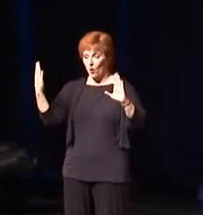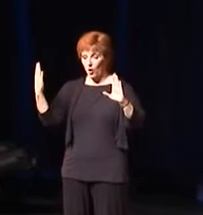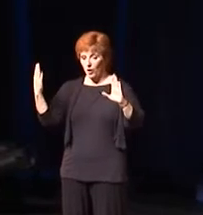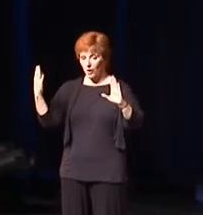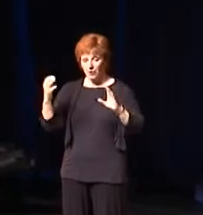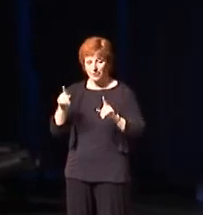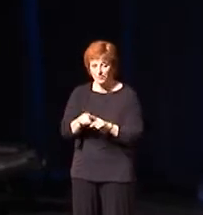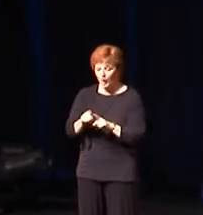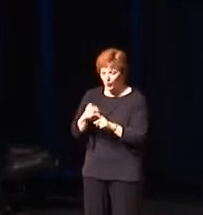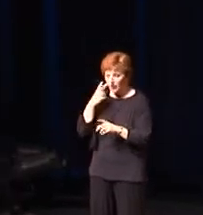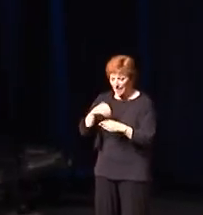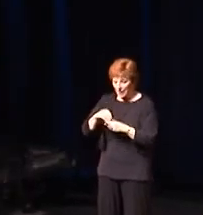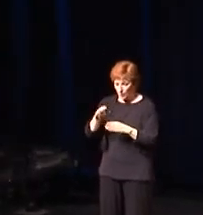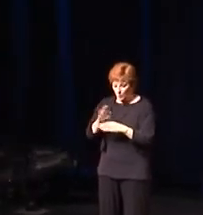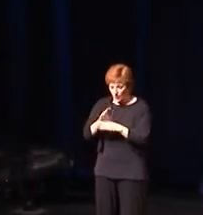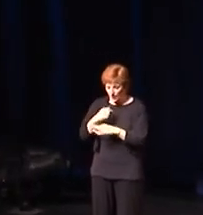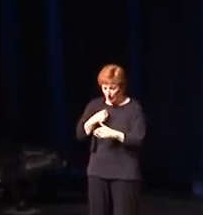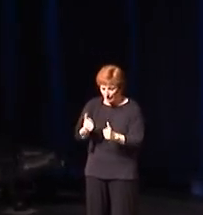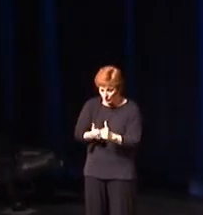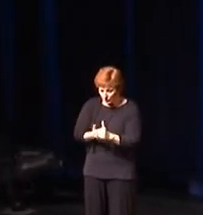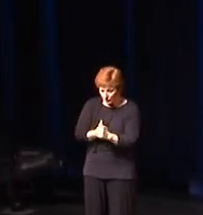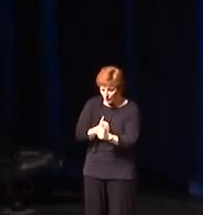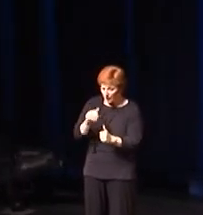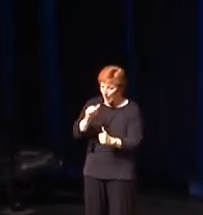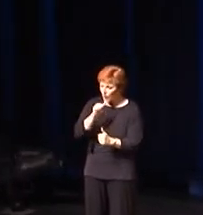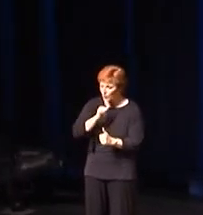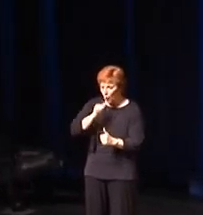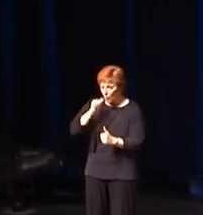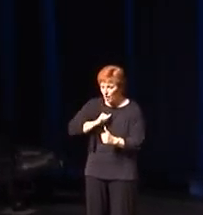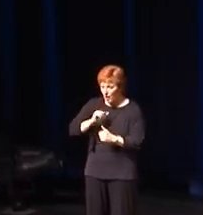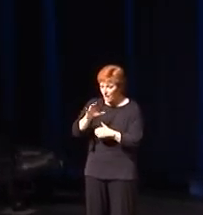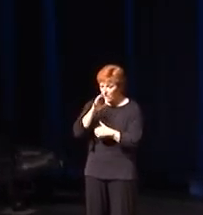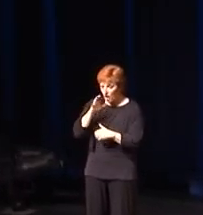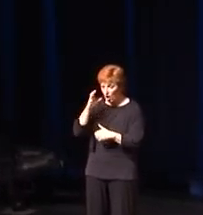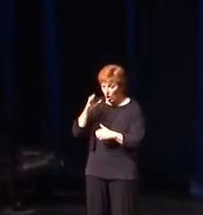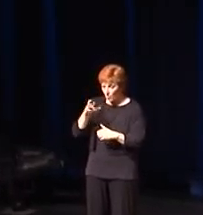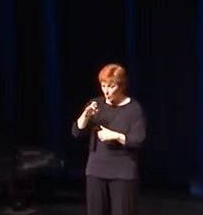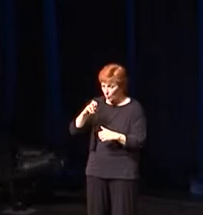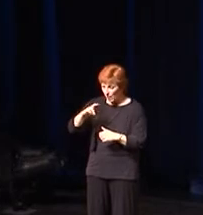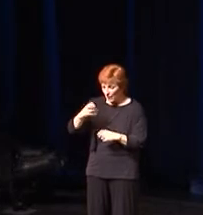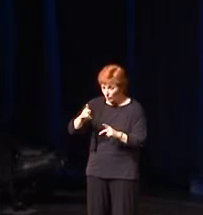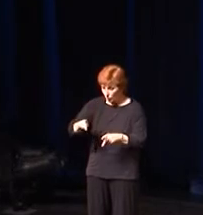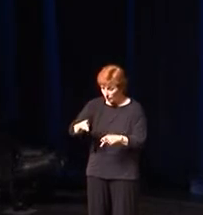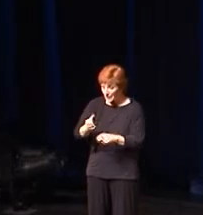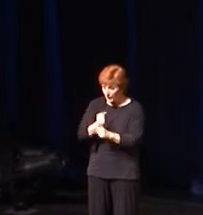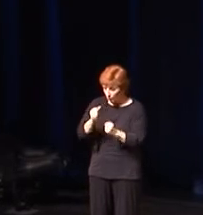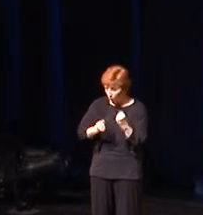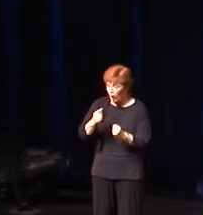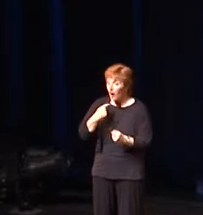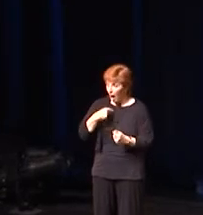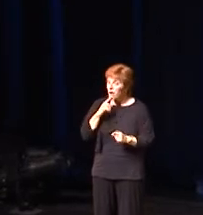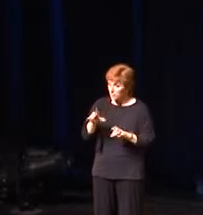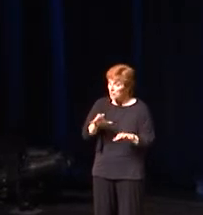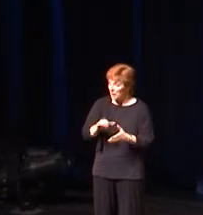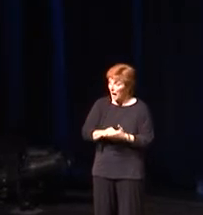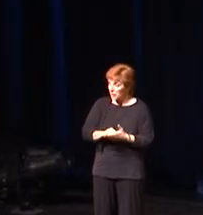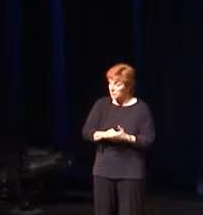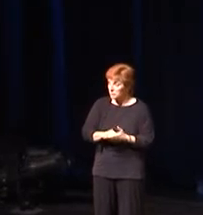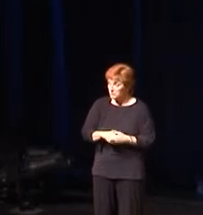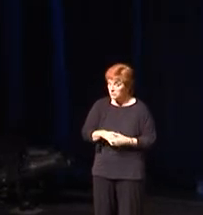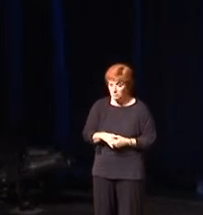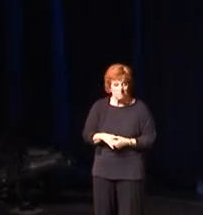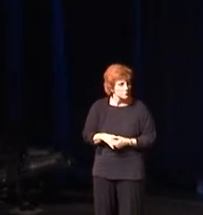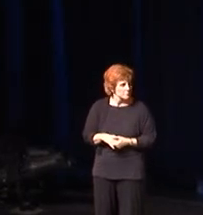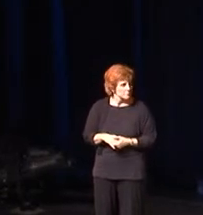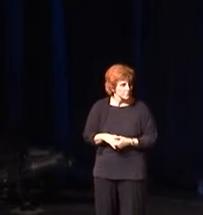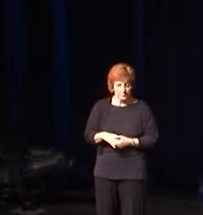also a scene in the movie where I chase after the Arizona Farm Ranchman editor and get his card. I actually did that. And then I